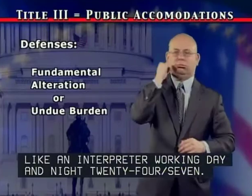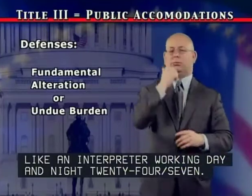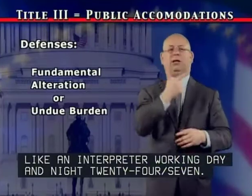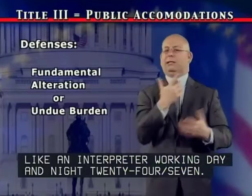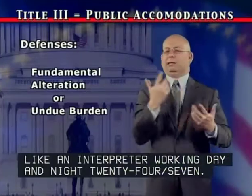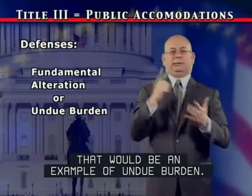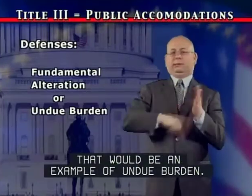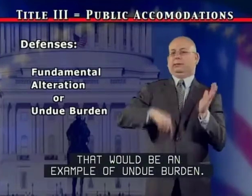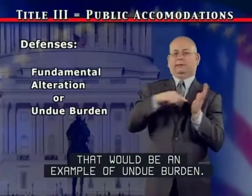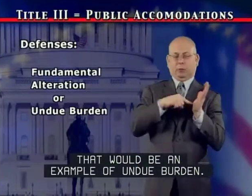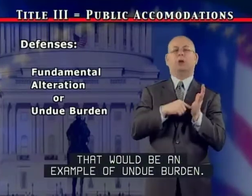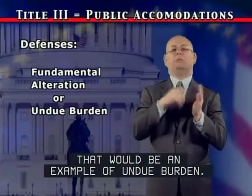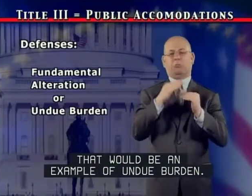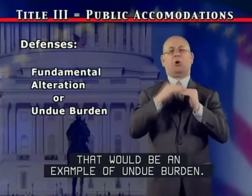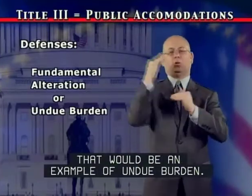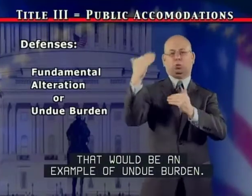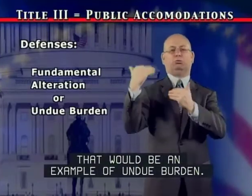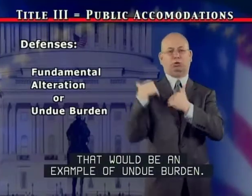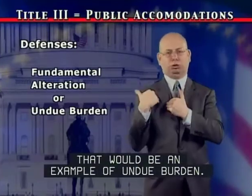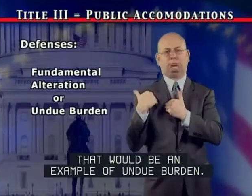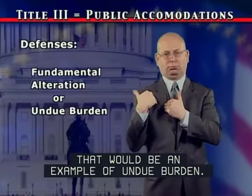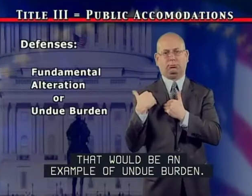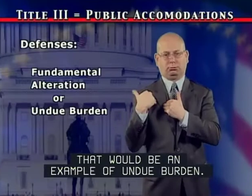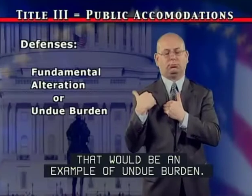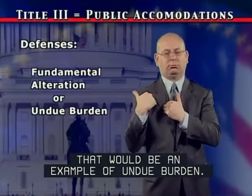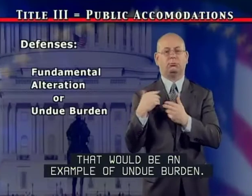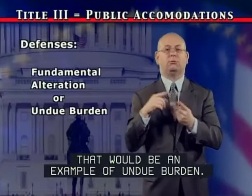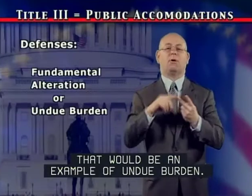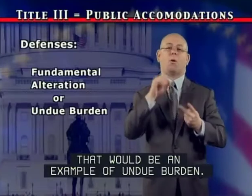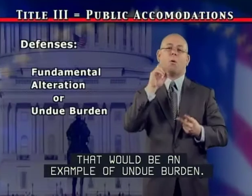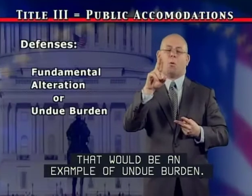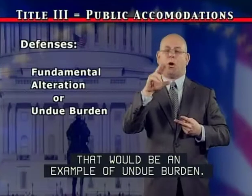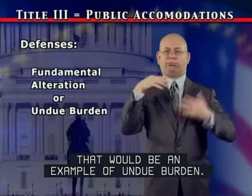24/7, that would be an example of undue burden.